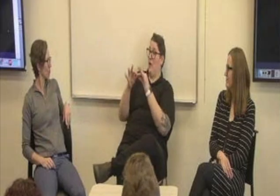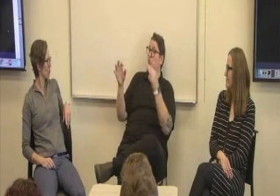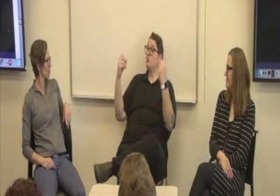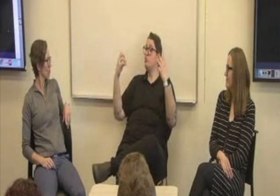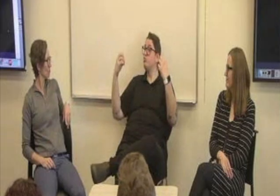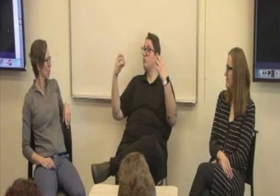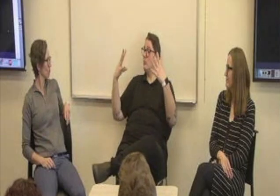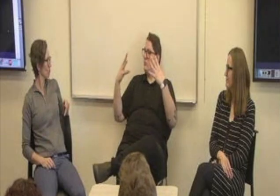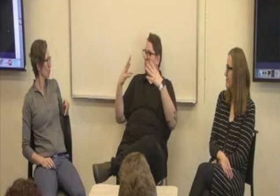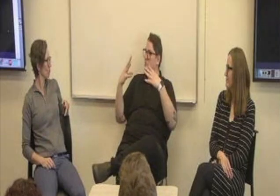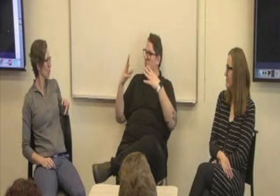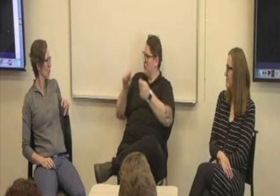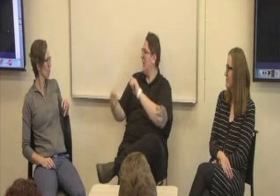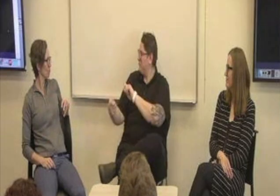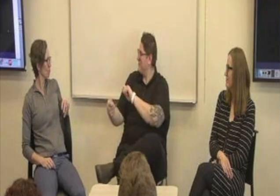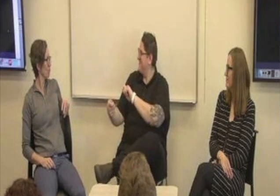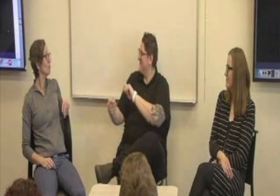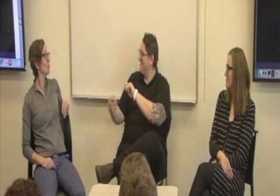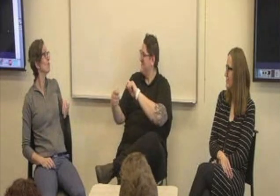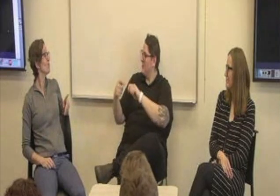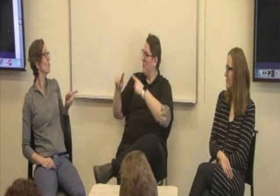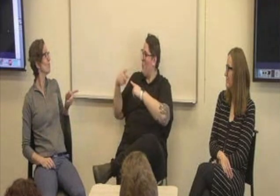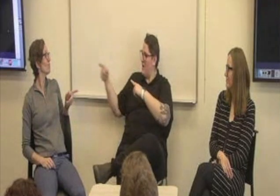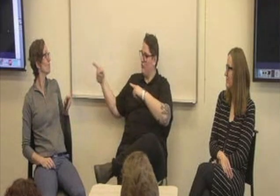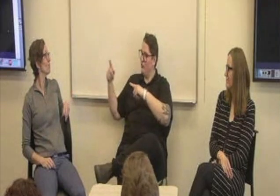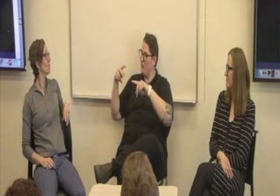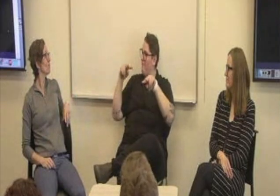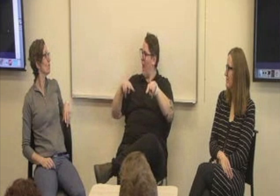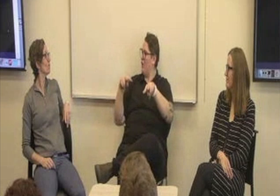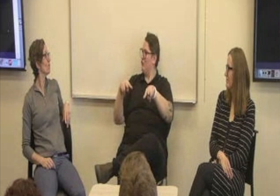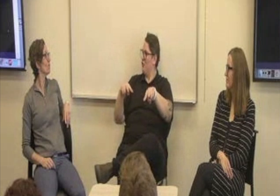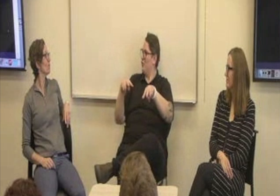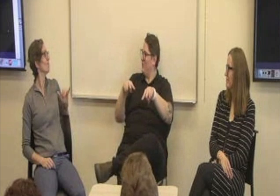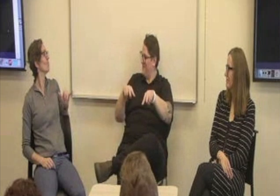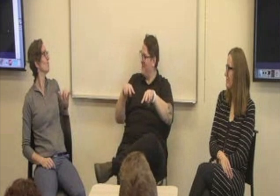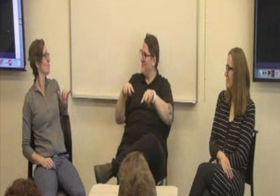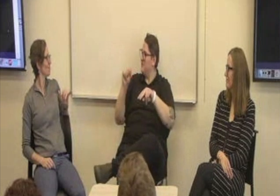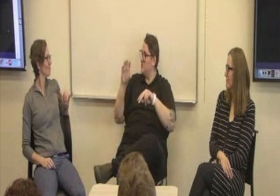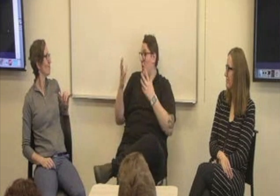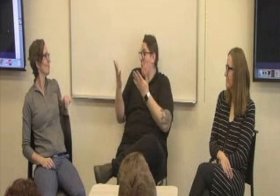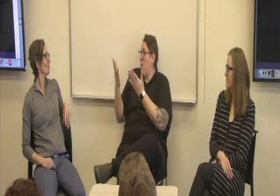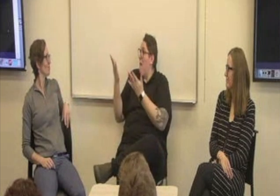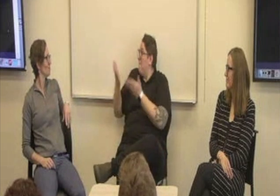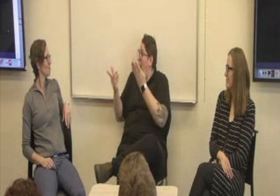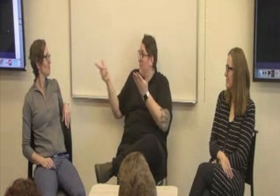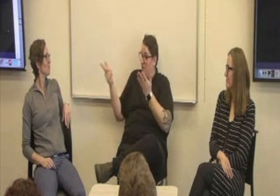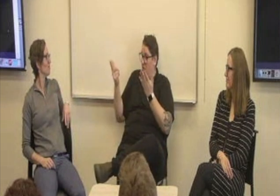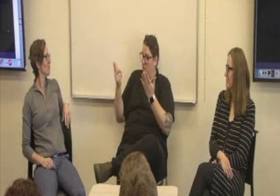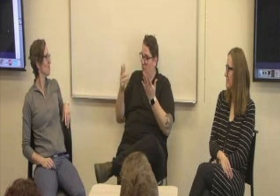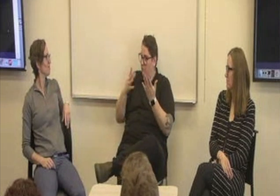I do see your signing style changes when you monitor the interpreters.